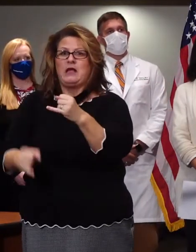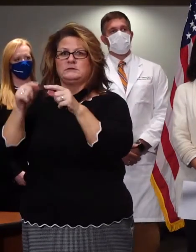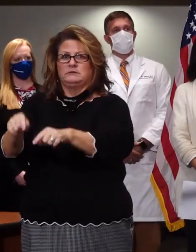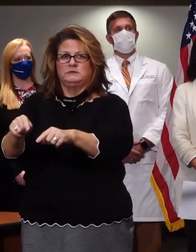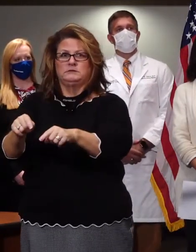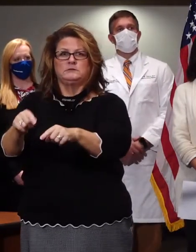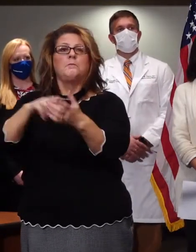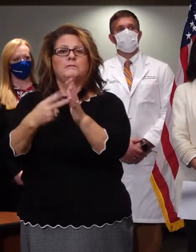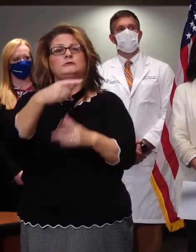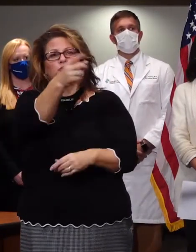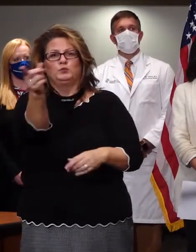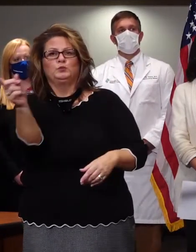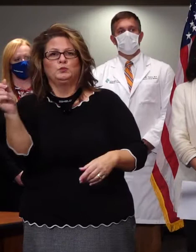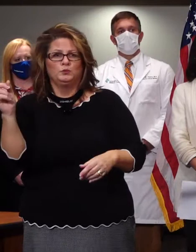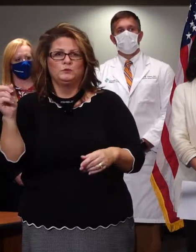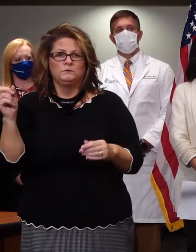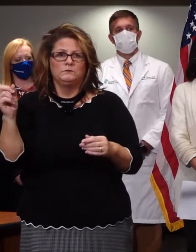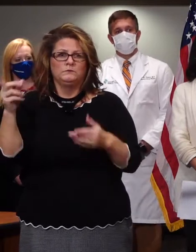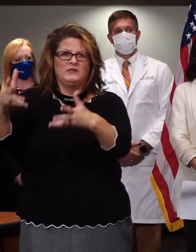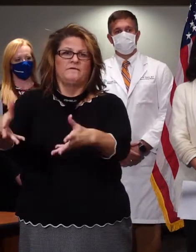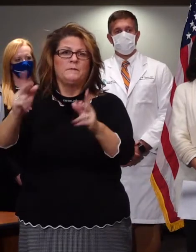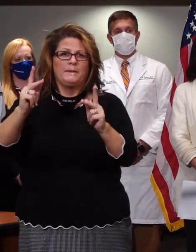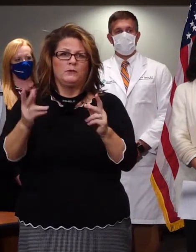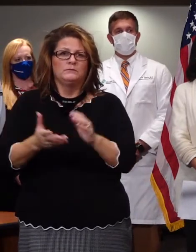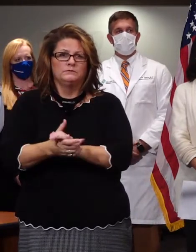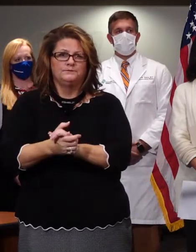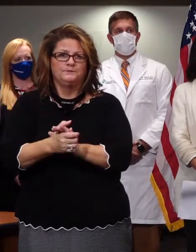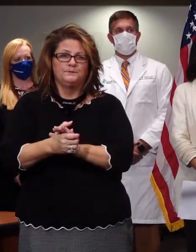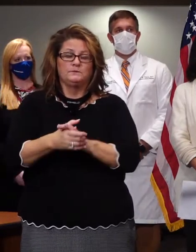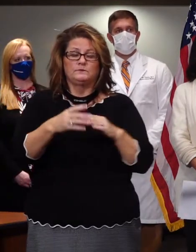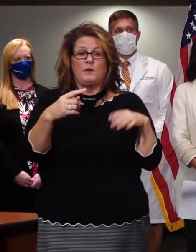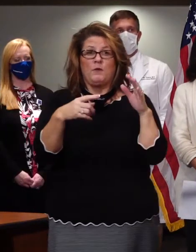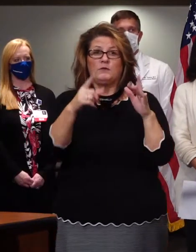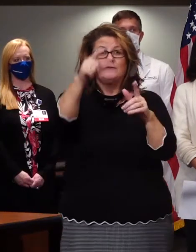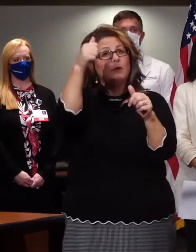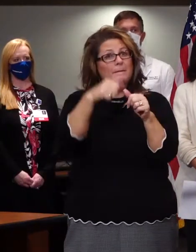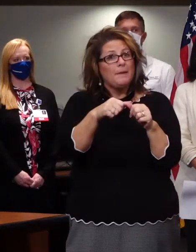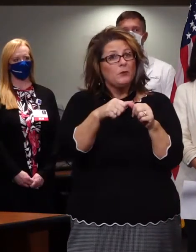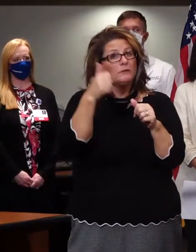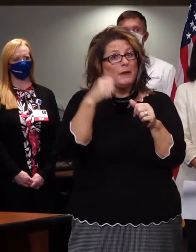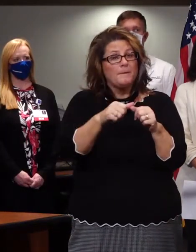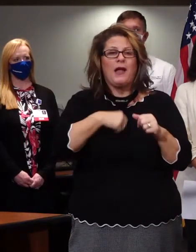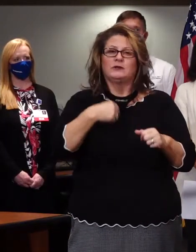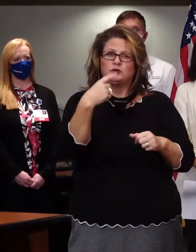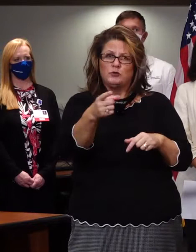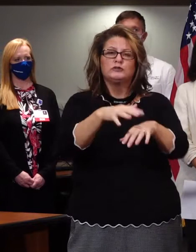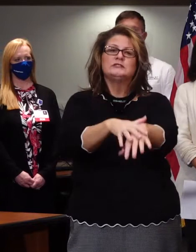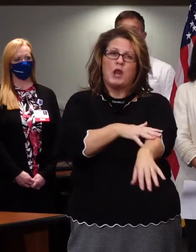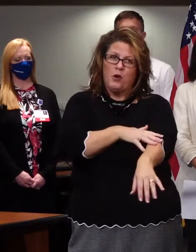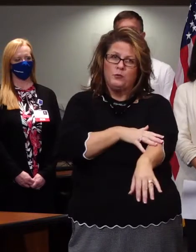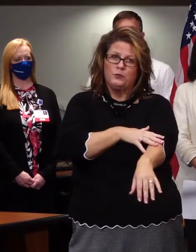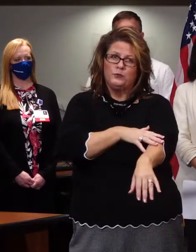majority of the population. But again, what we have to remember is that this is going to be a slow